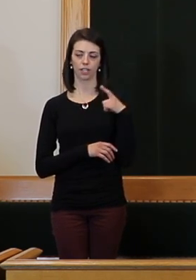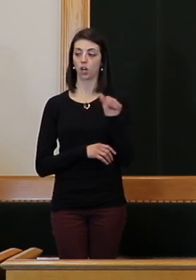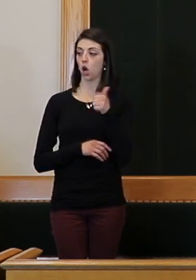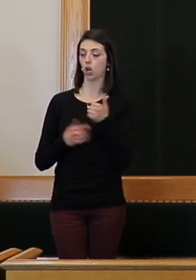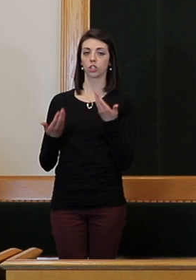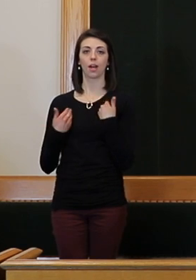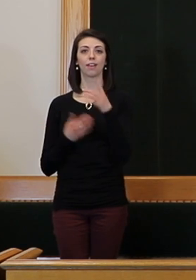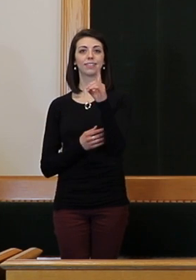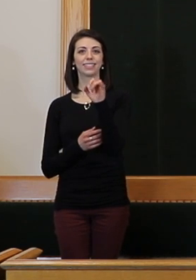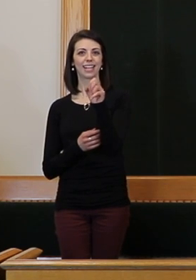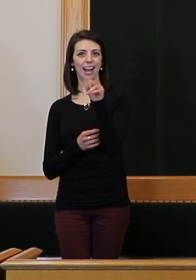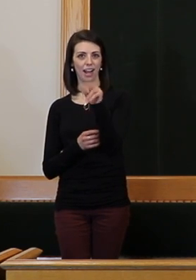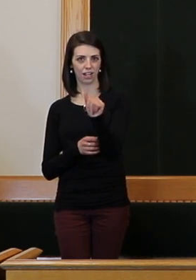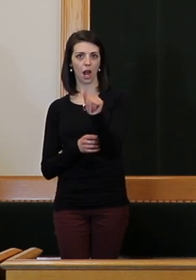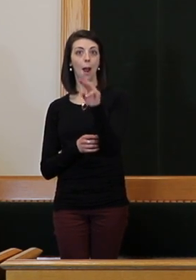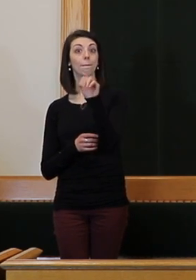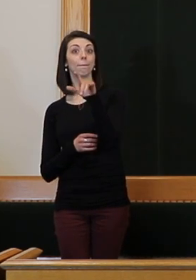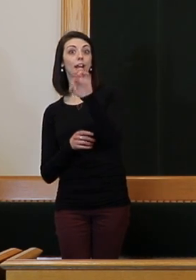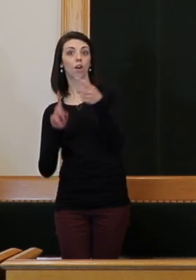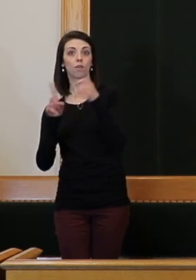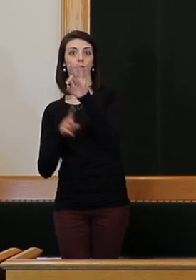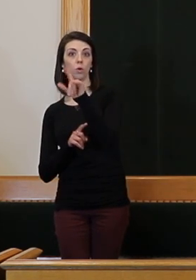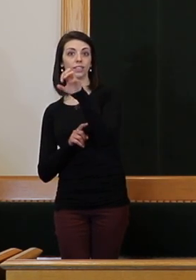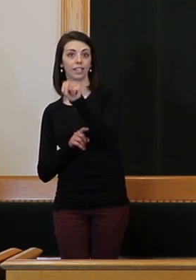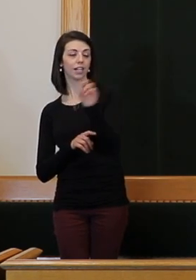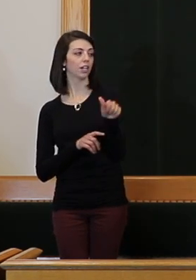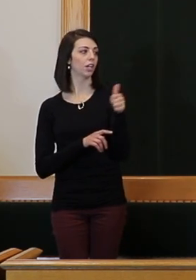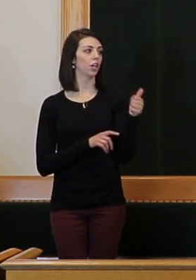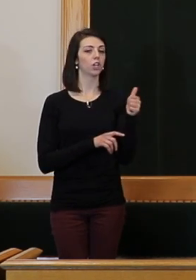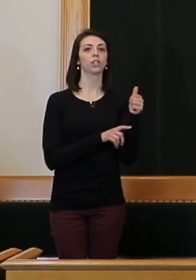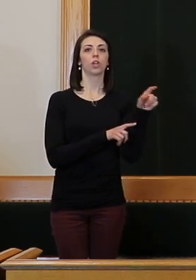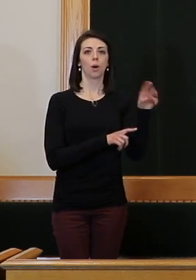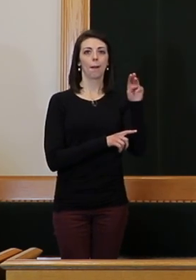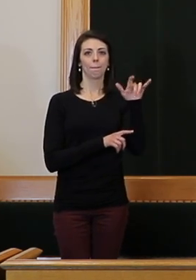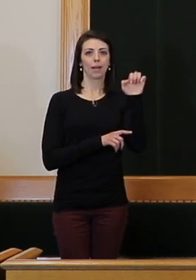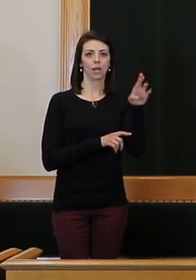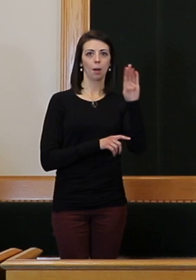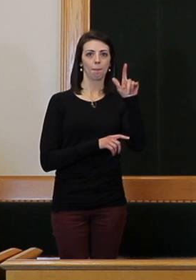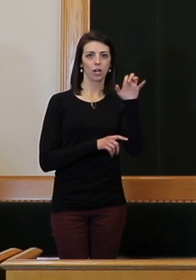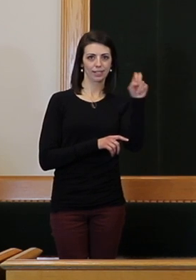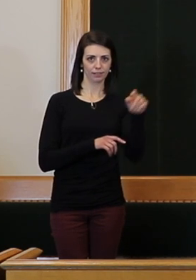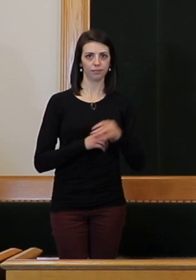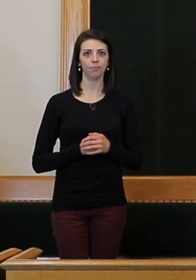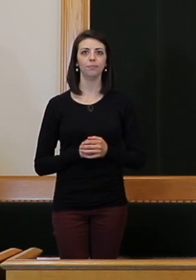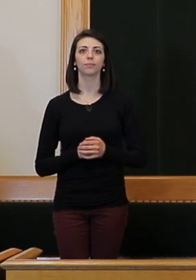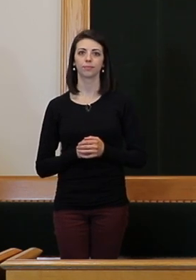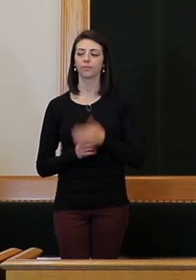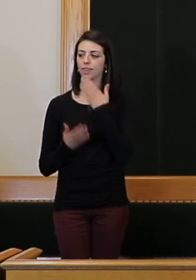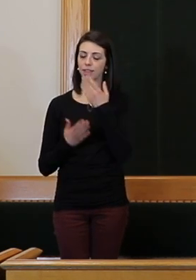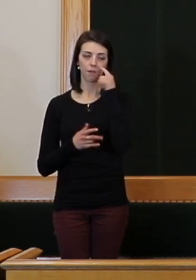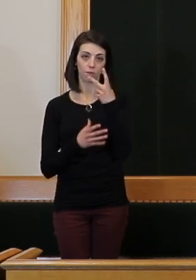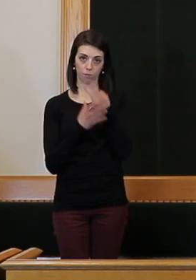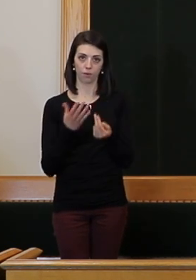from the City of Fulton and Oswego City Mayor Billy Barlow. Thank you both for taking time to be here. As most of you know by